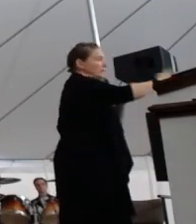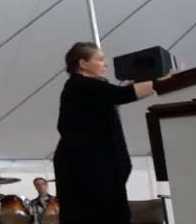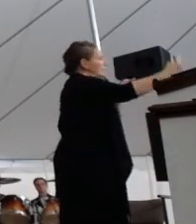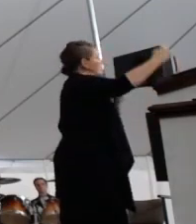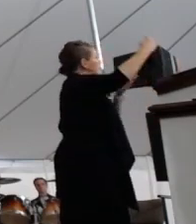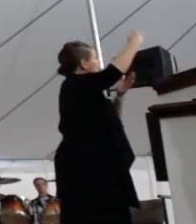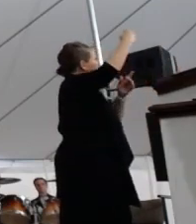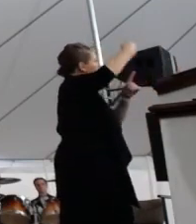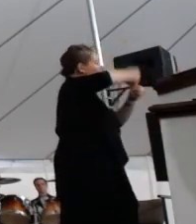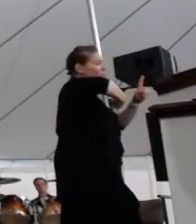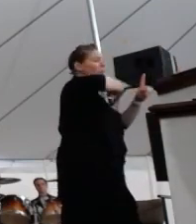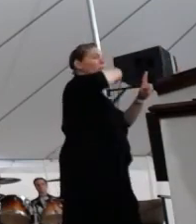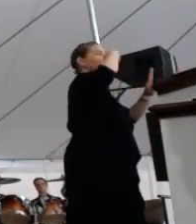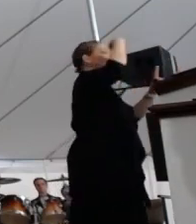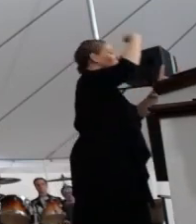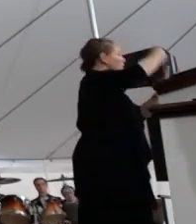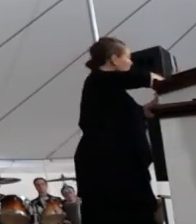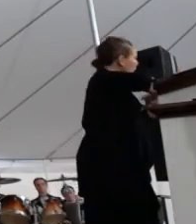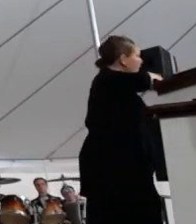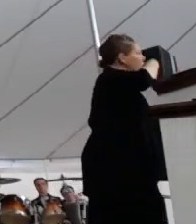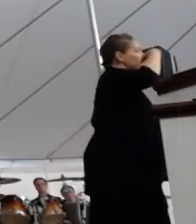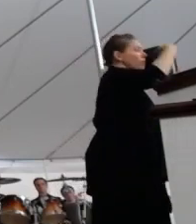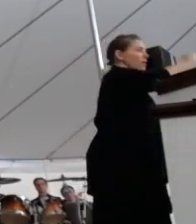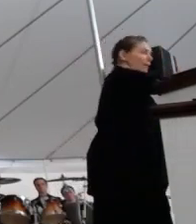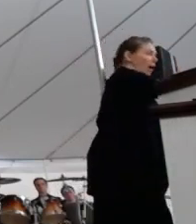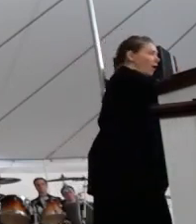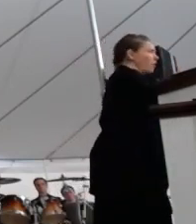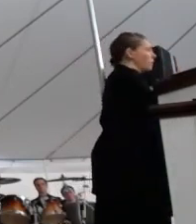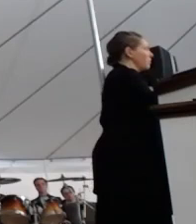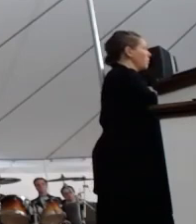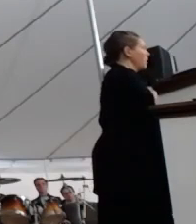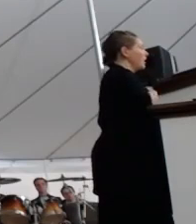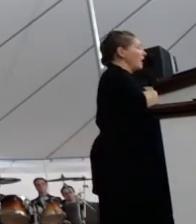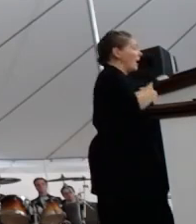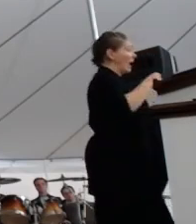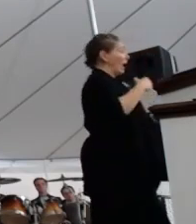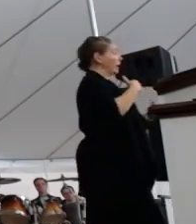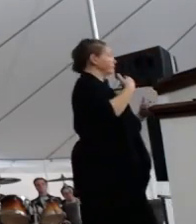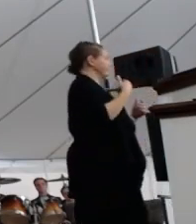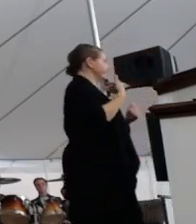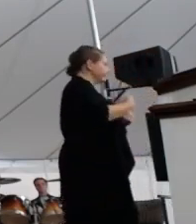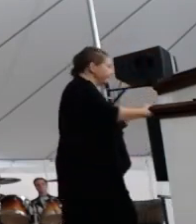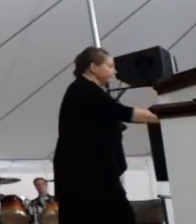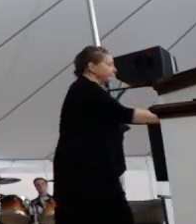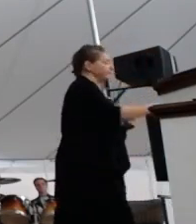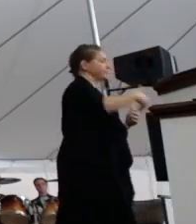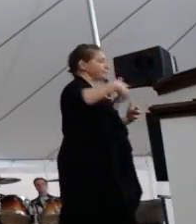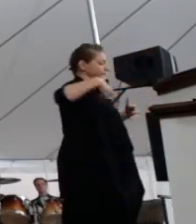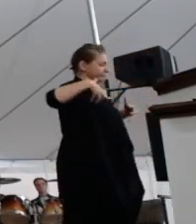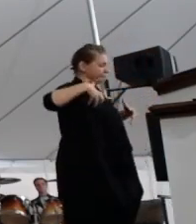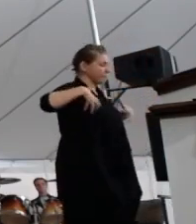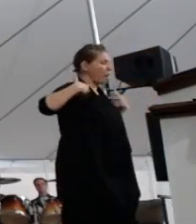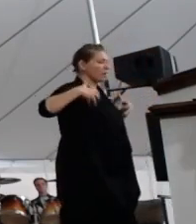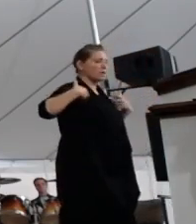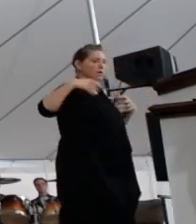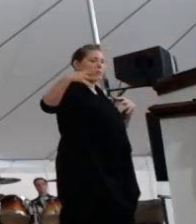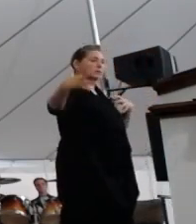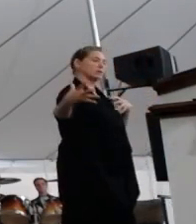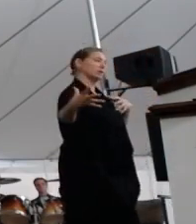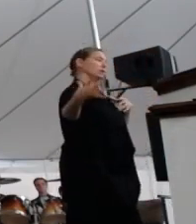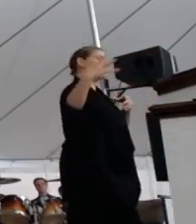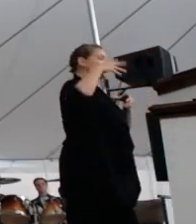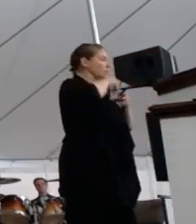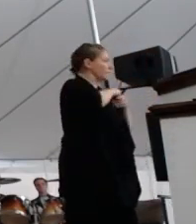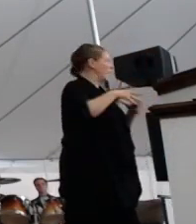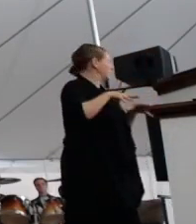week turned into a month, as she began to be accepted by this group of Cambodian monkeys. And she would